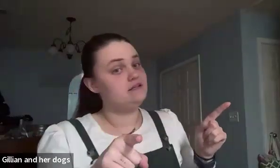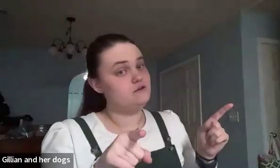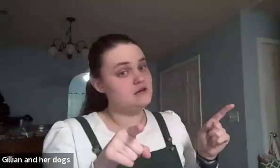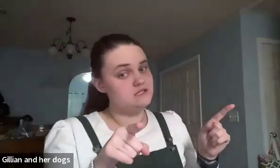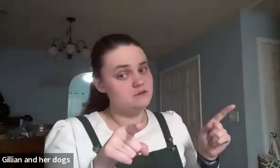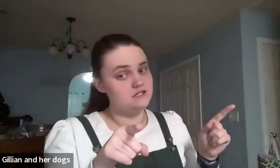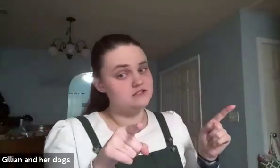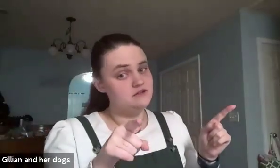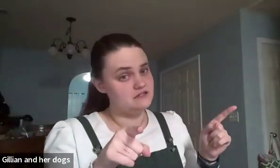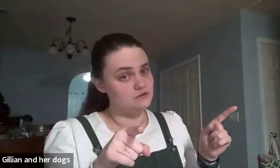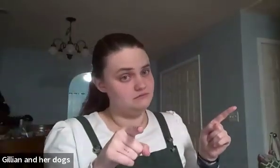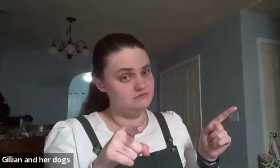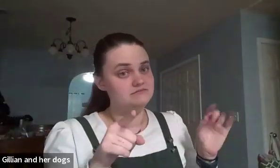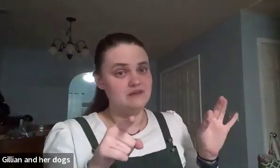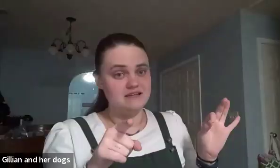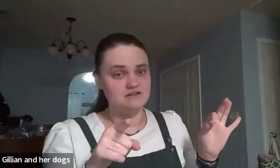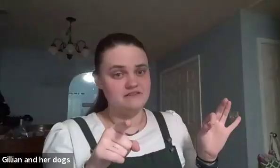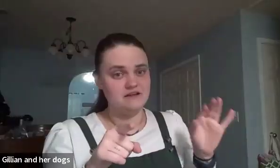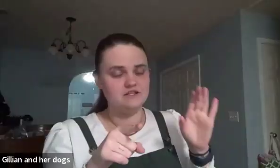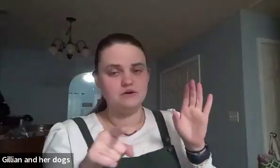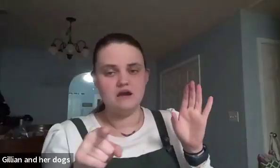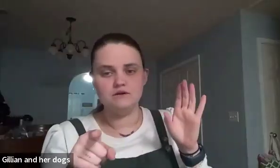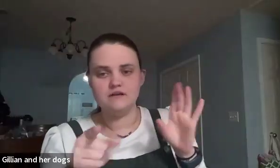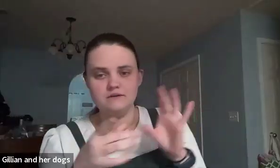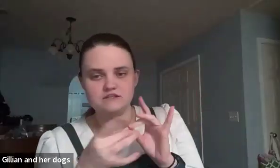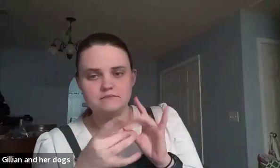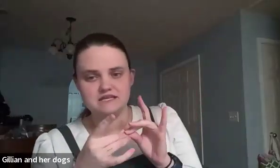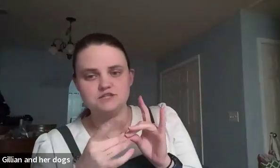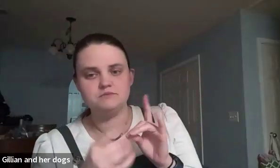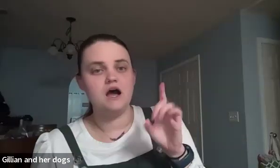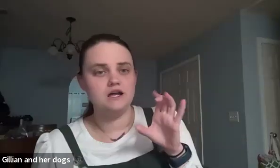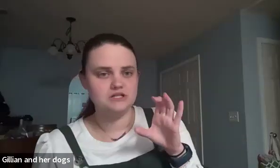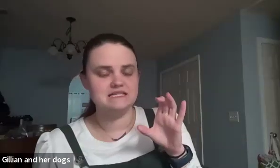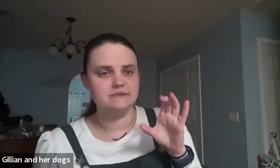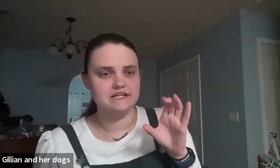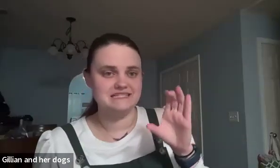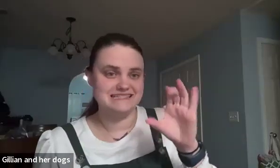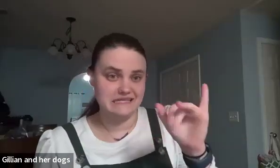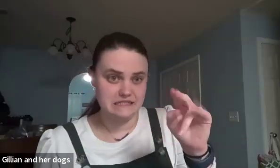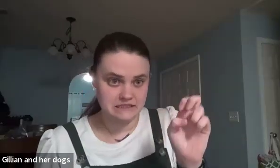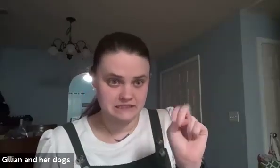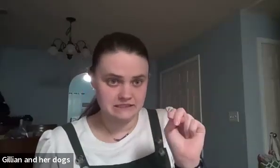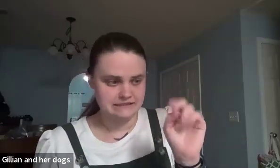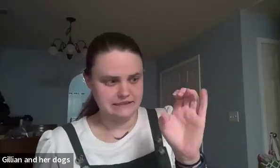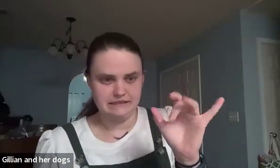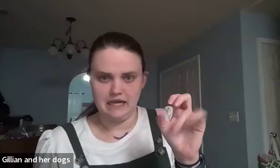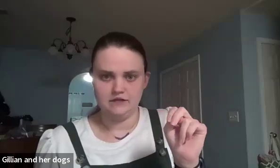not know that about Spanish, so that's cool. I do like that. So I don't know if anyone saw the message, but 100 in Spanish is cien. Cien, I